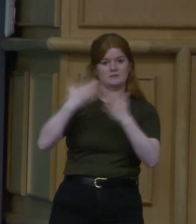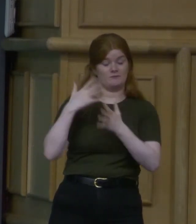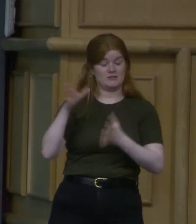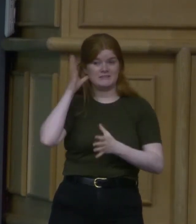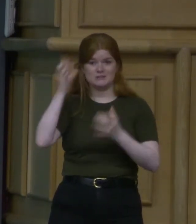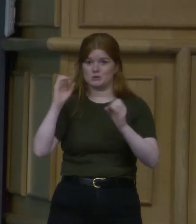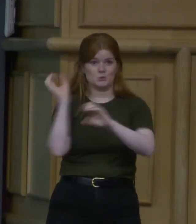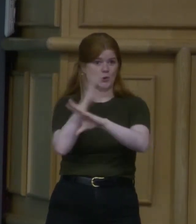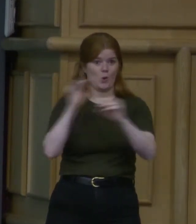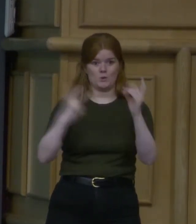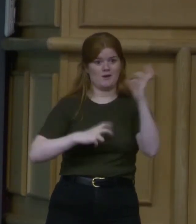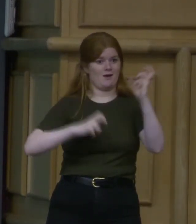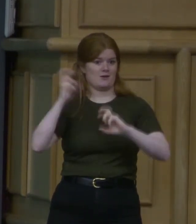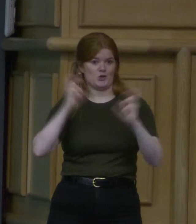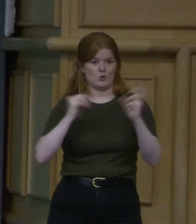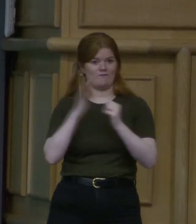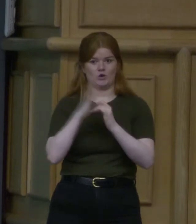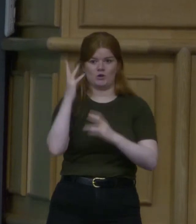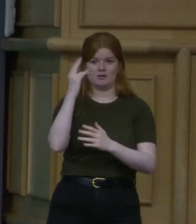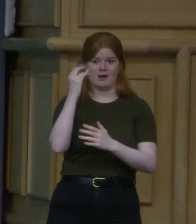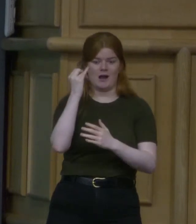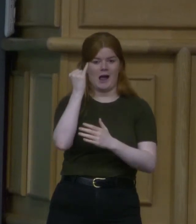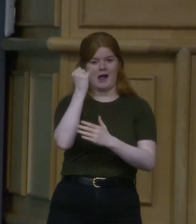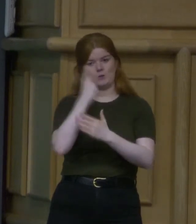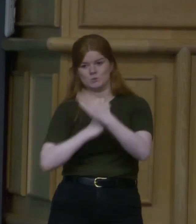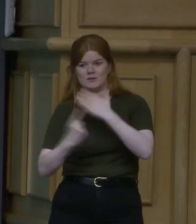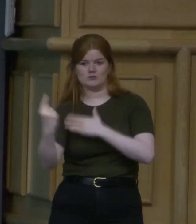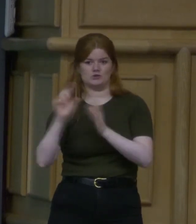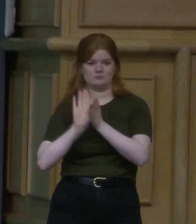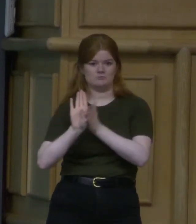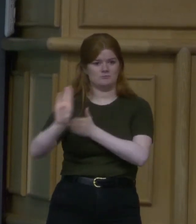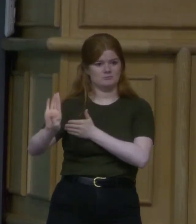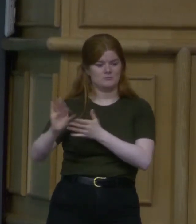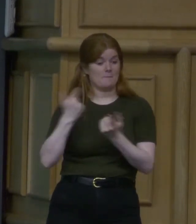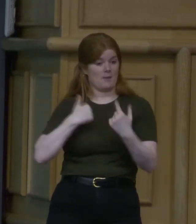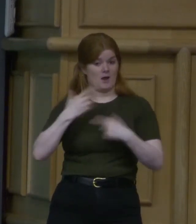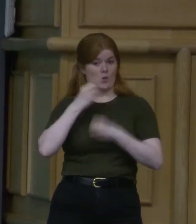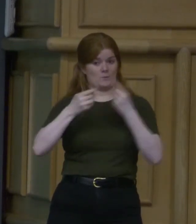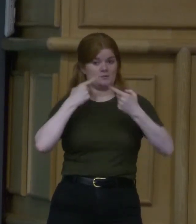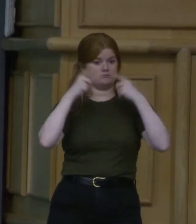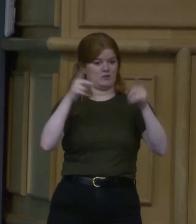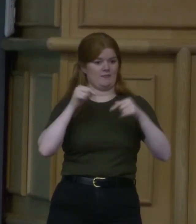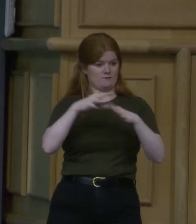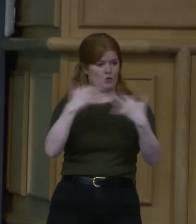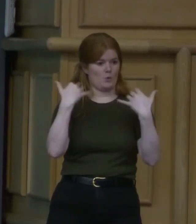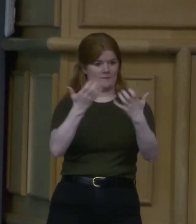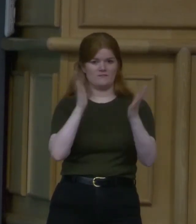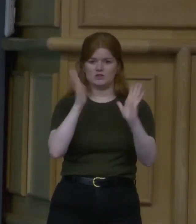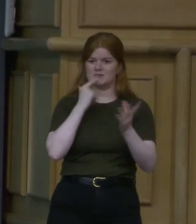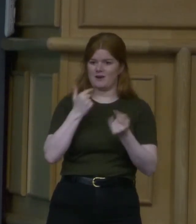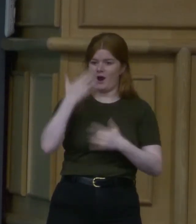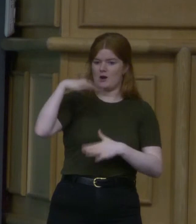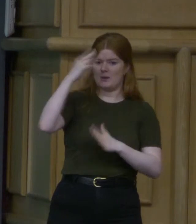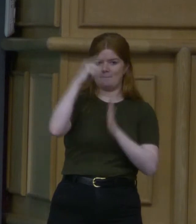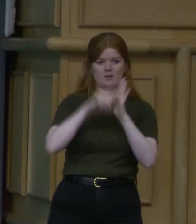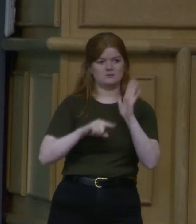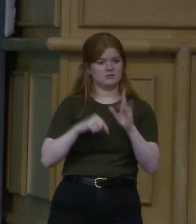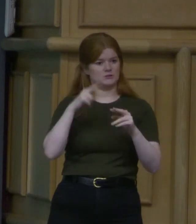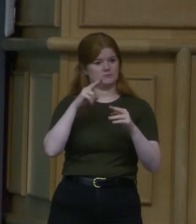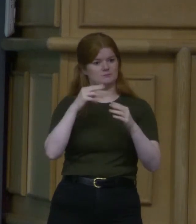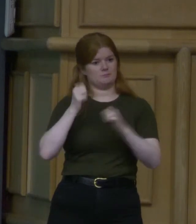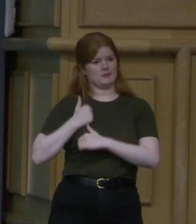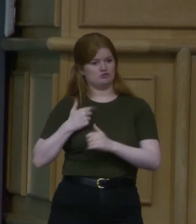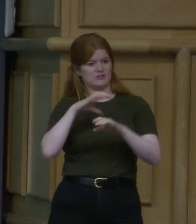heard almost no one argue for isolationism. In my opening address to the forum, I said that Ireland's policy of military